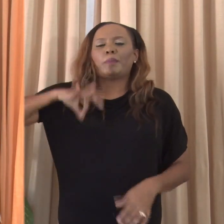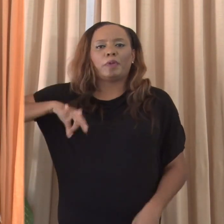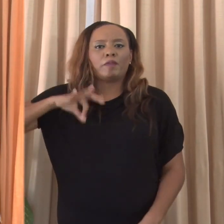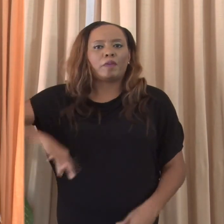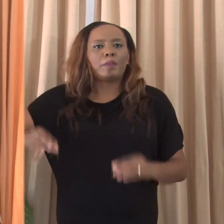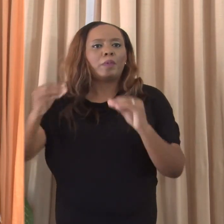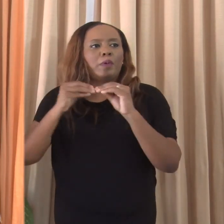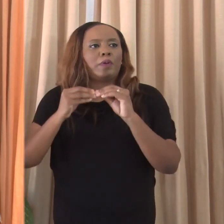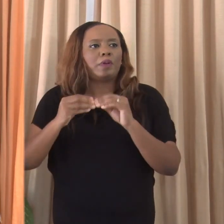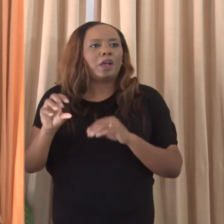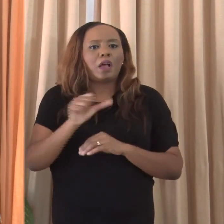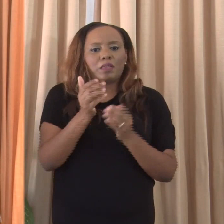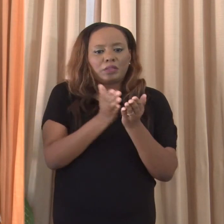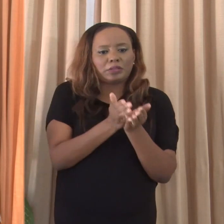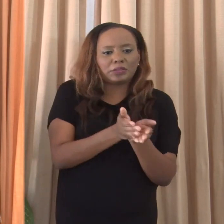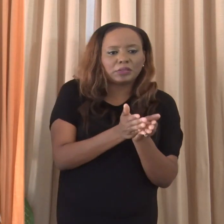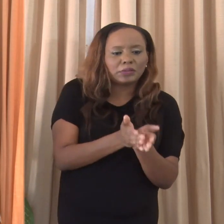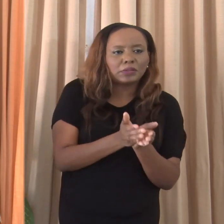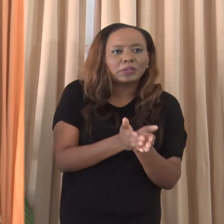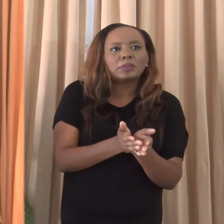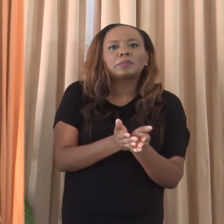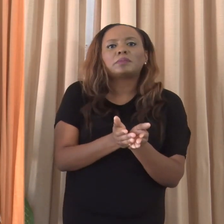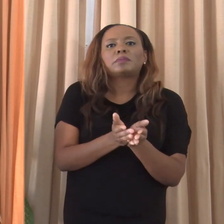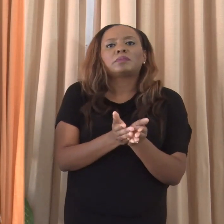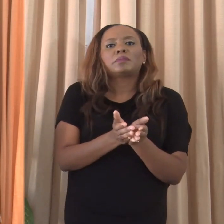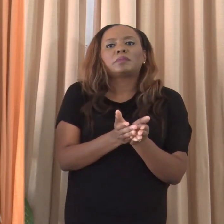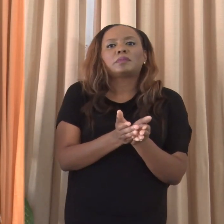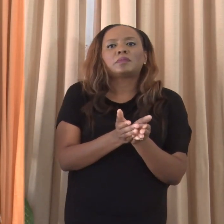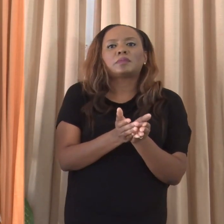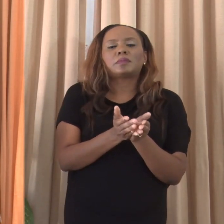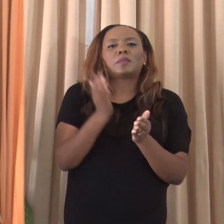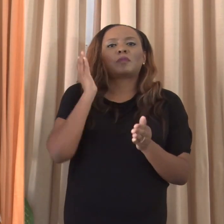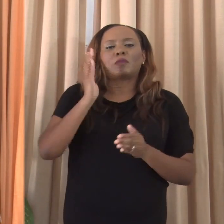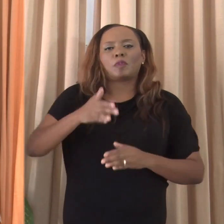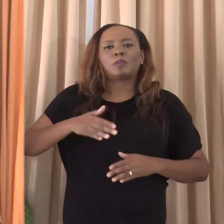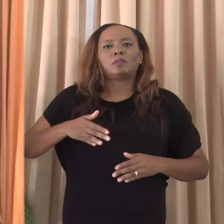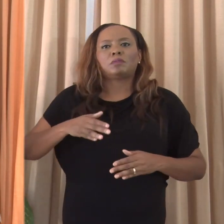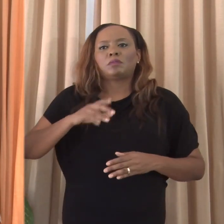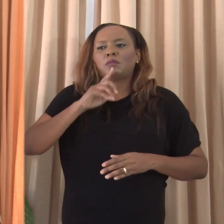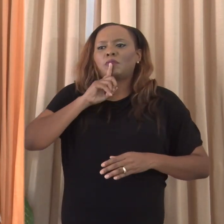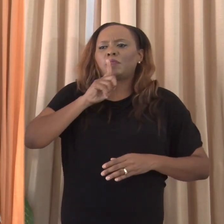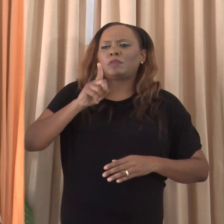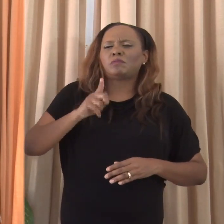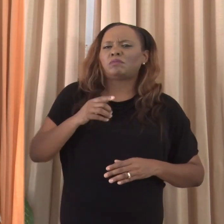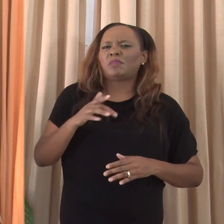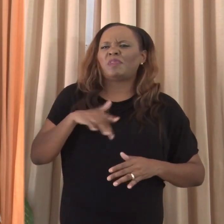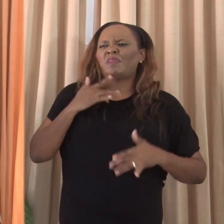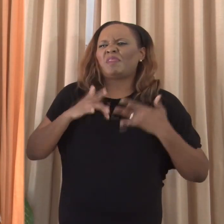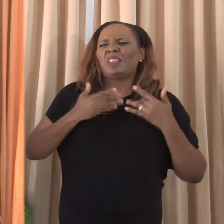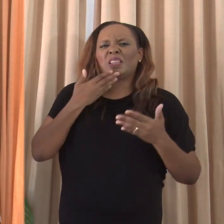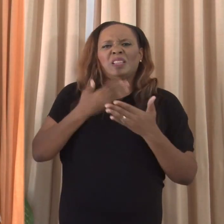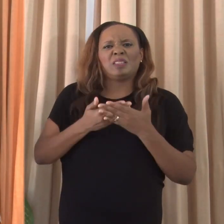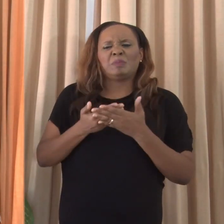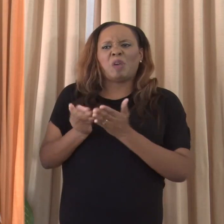have called Barbados home because of how we've been able to come together as a country and work